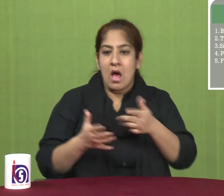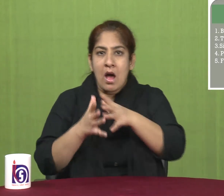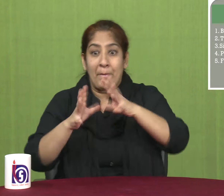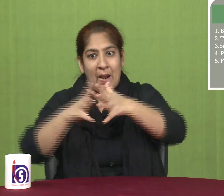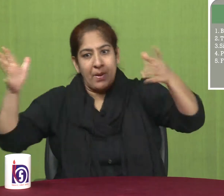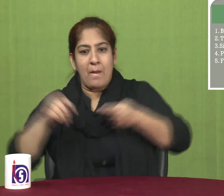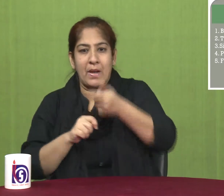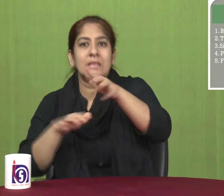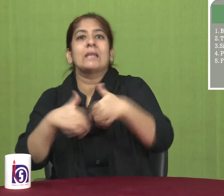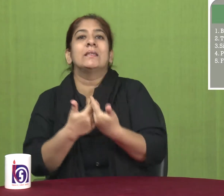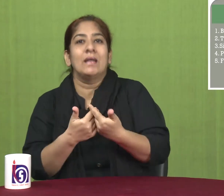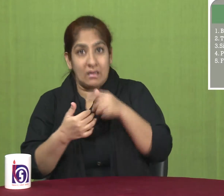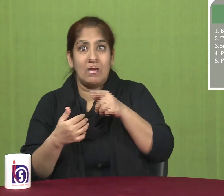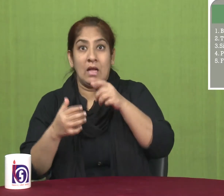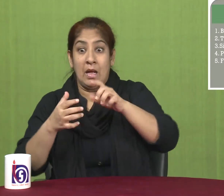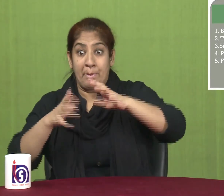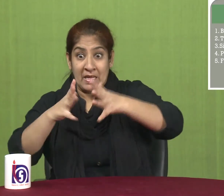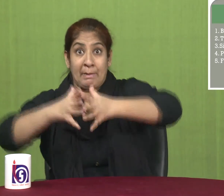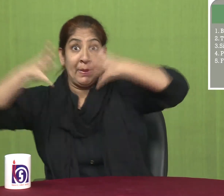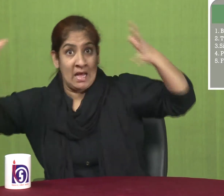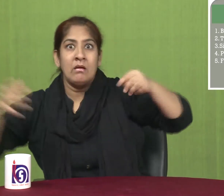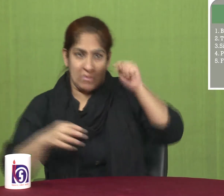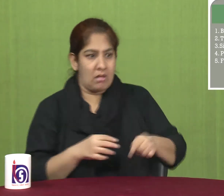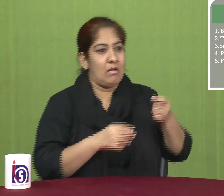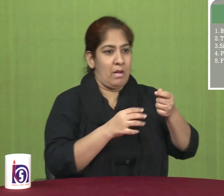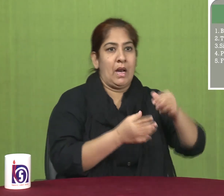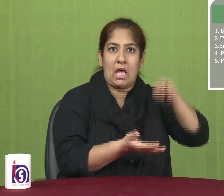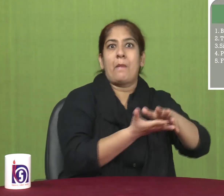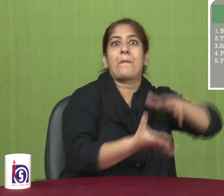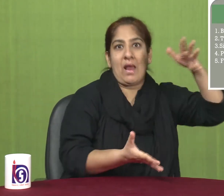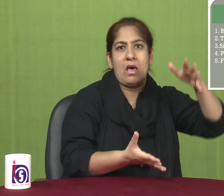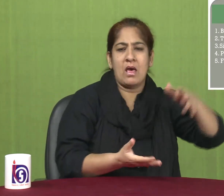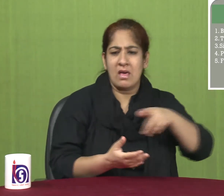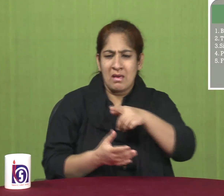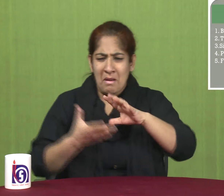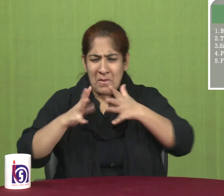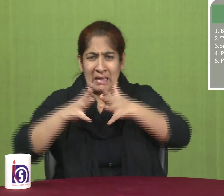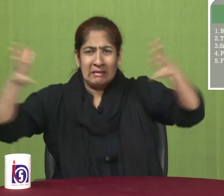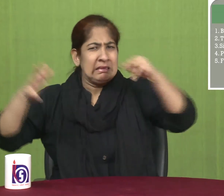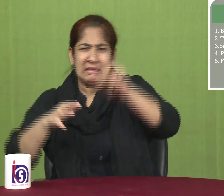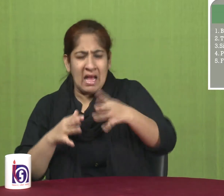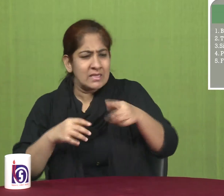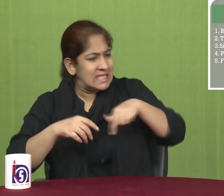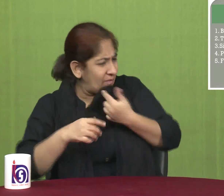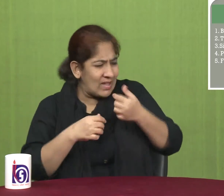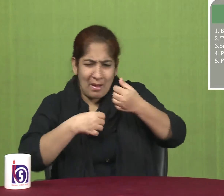products are really big, then the investment amount is also big accordingly. And if